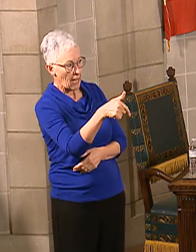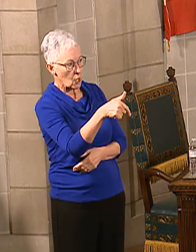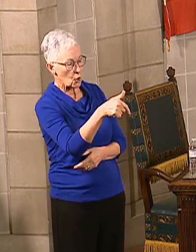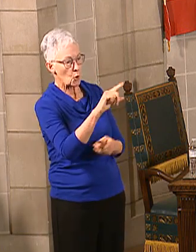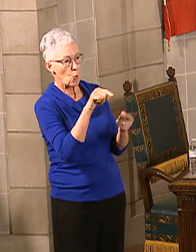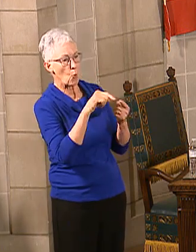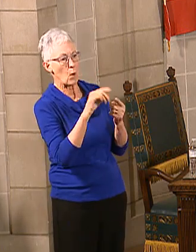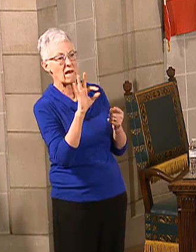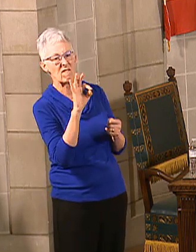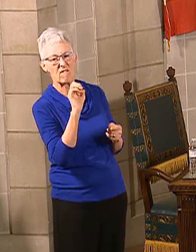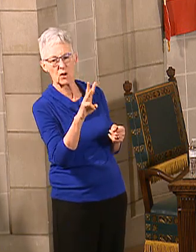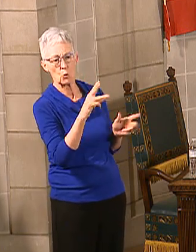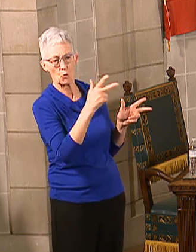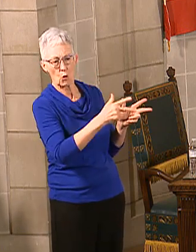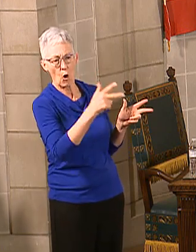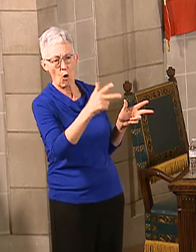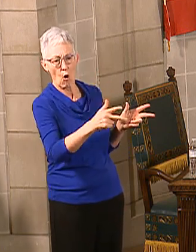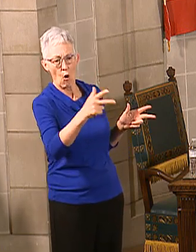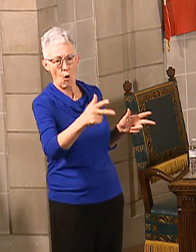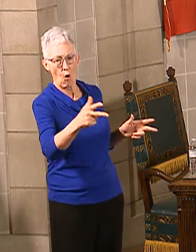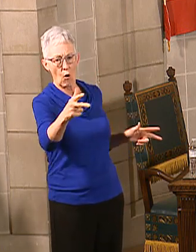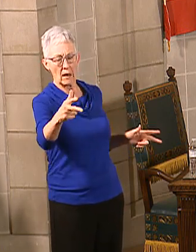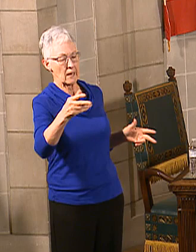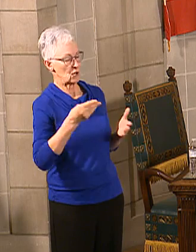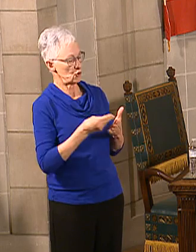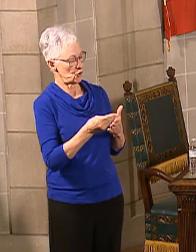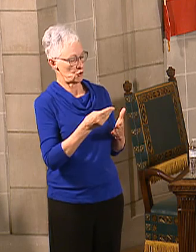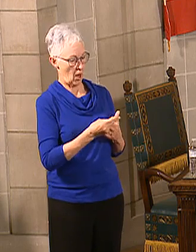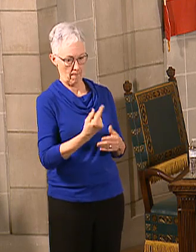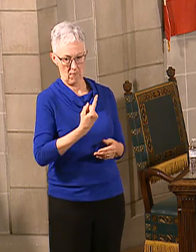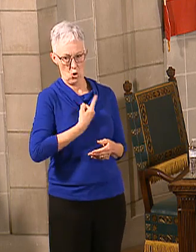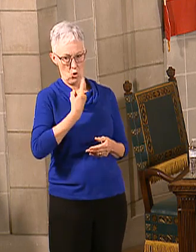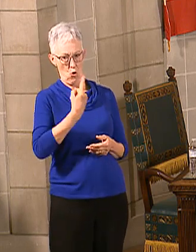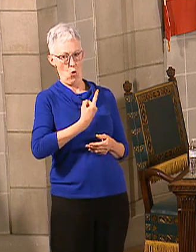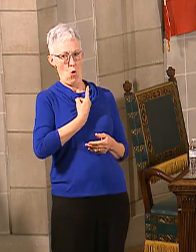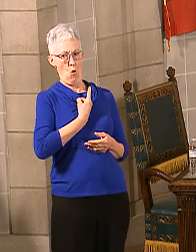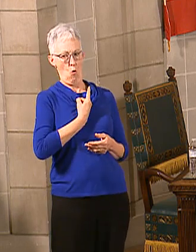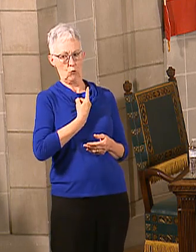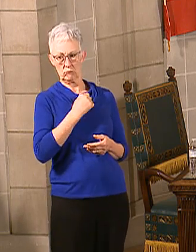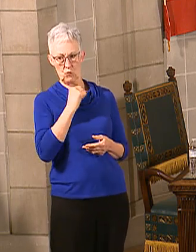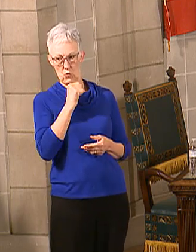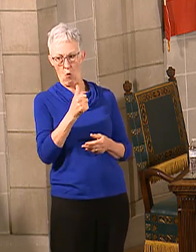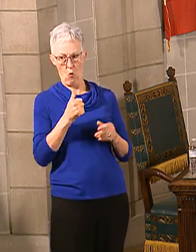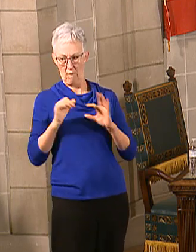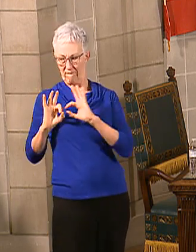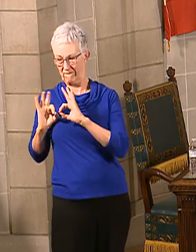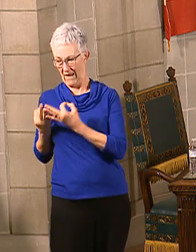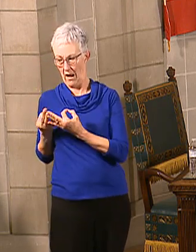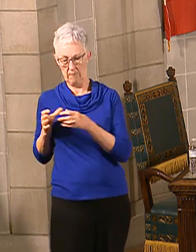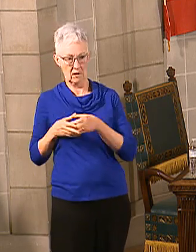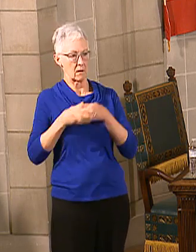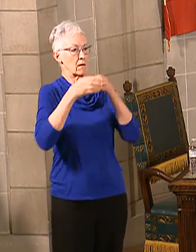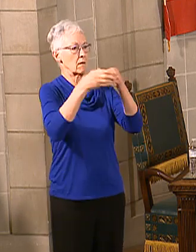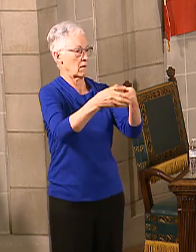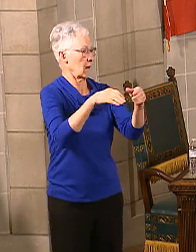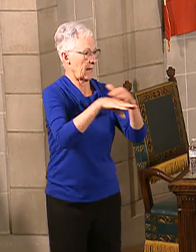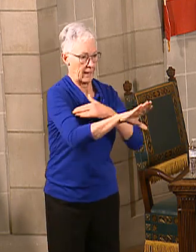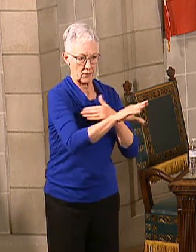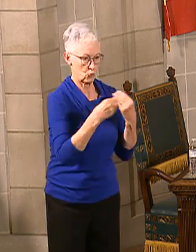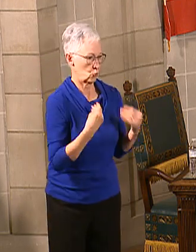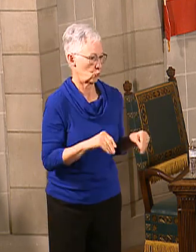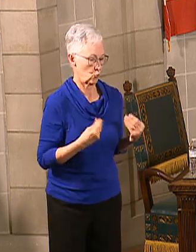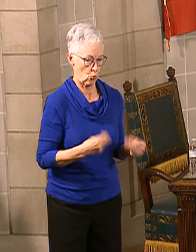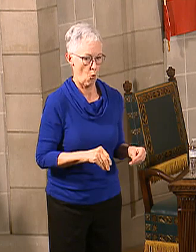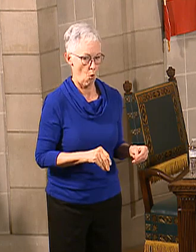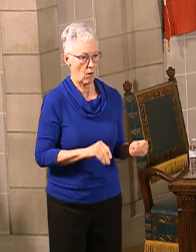not bring your family. Do not make this an event. Leave them home. Designate one